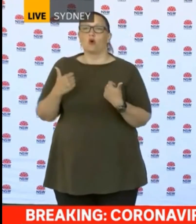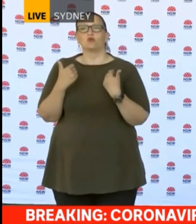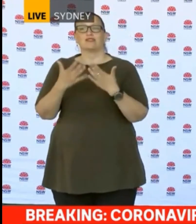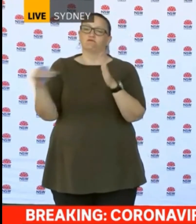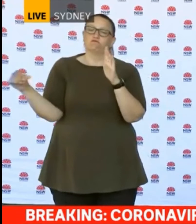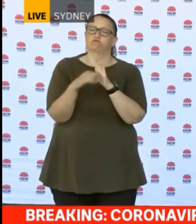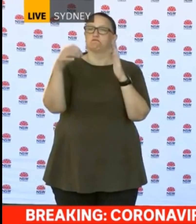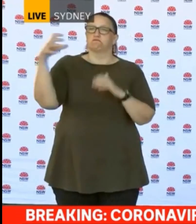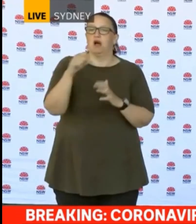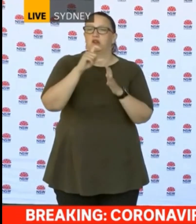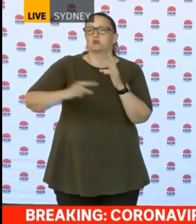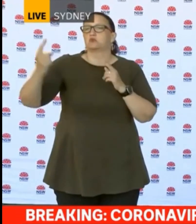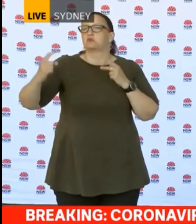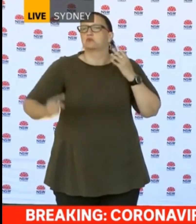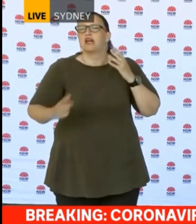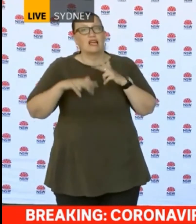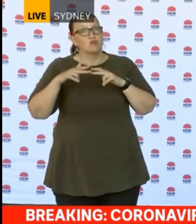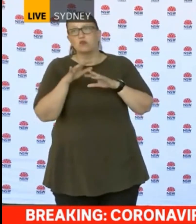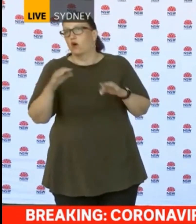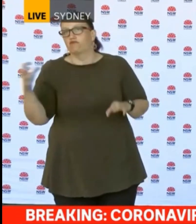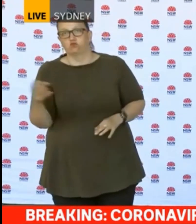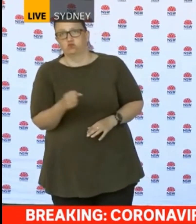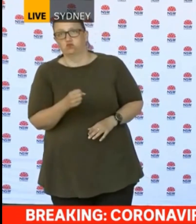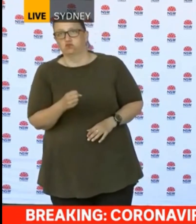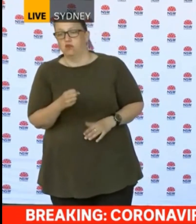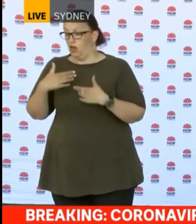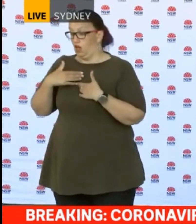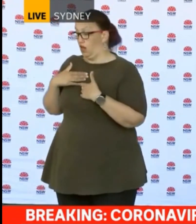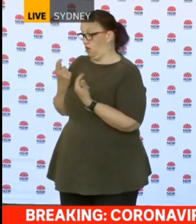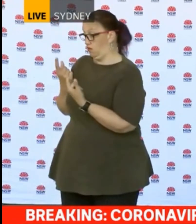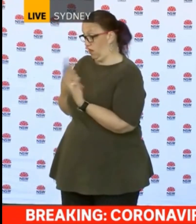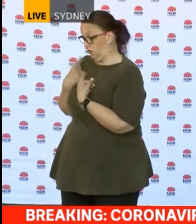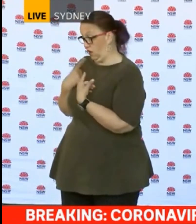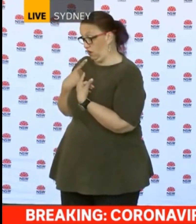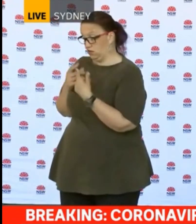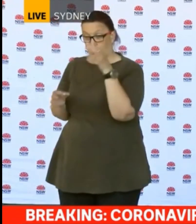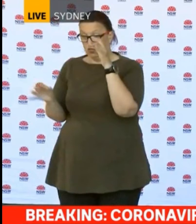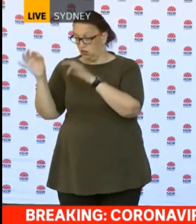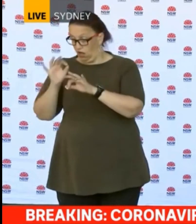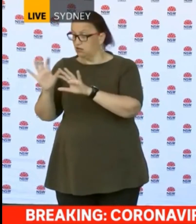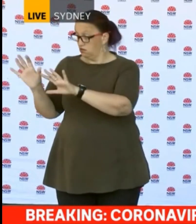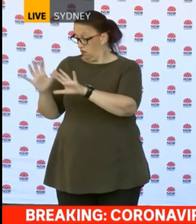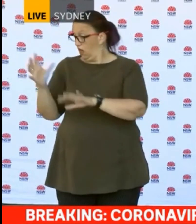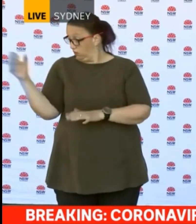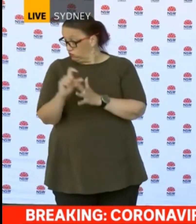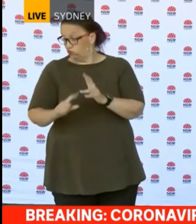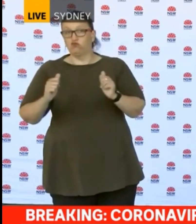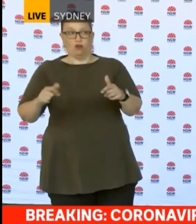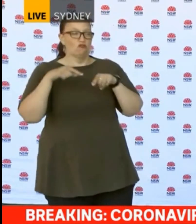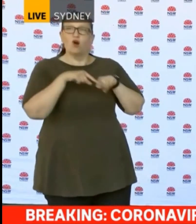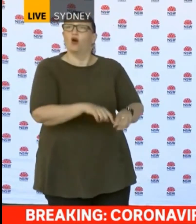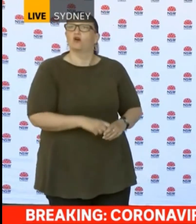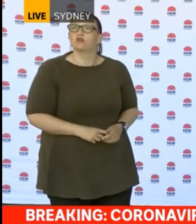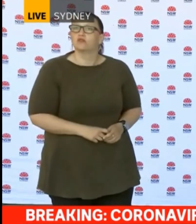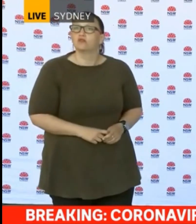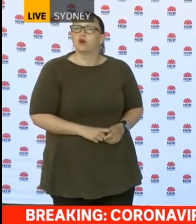to, but our ability to ease restrictions does rely on the science and the health advice, and we need to make sure we do it at the right time. We're still